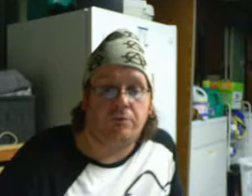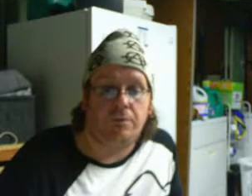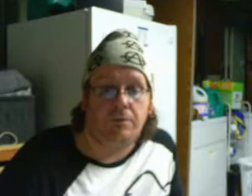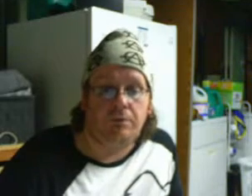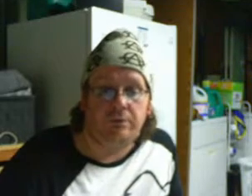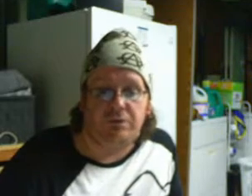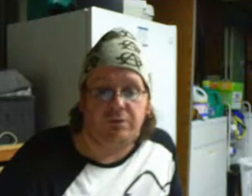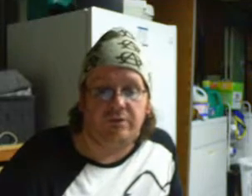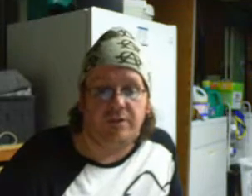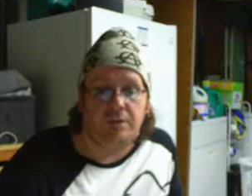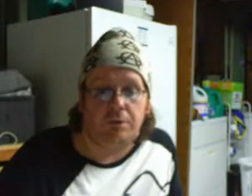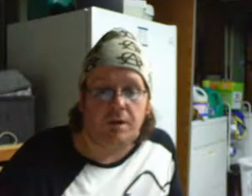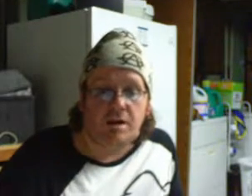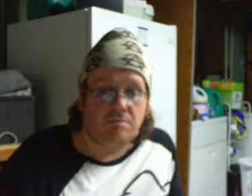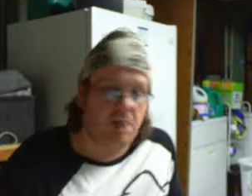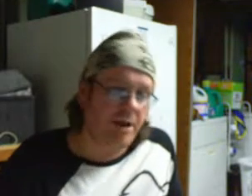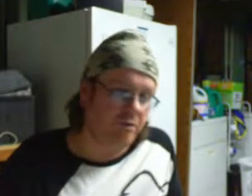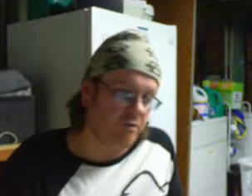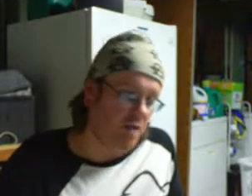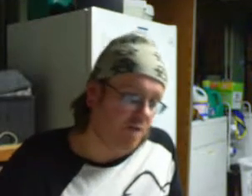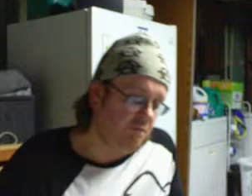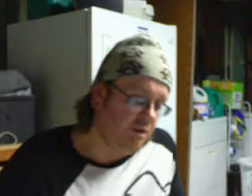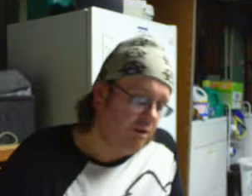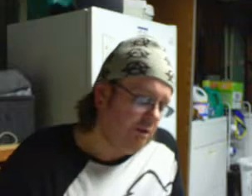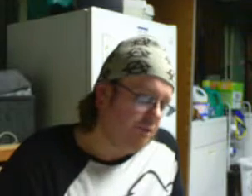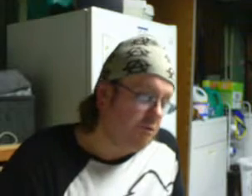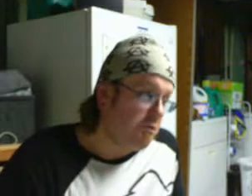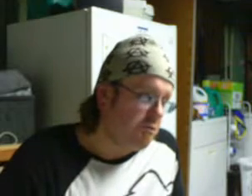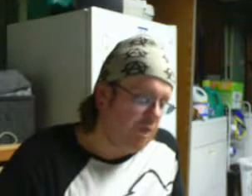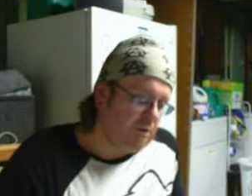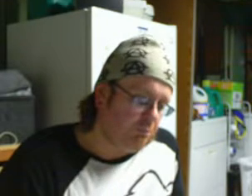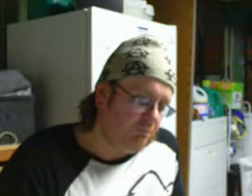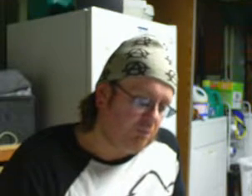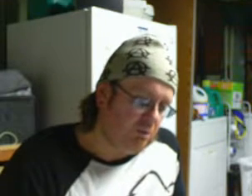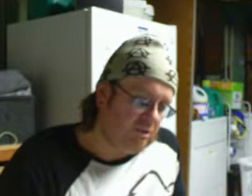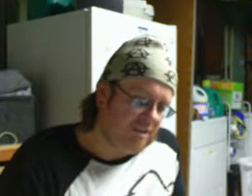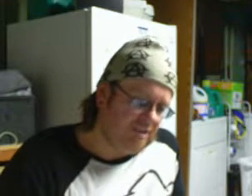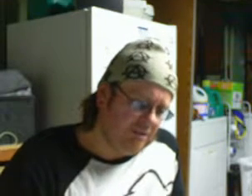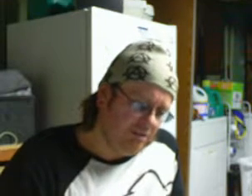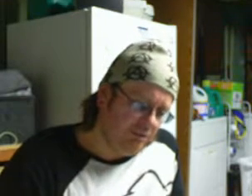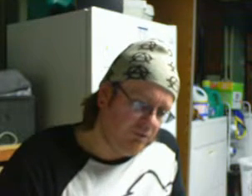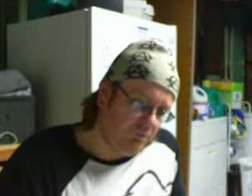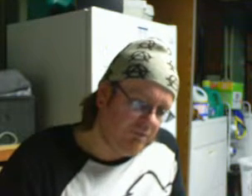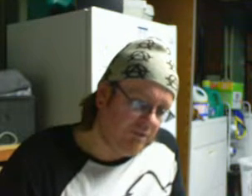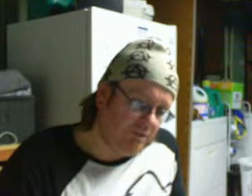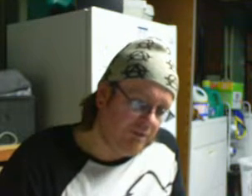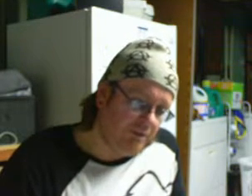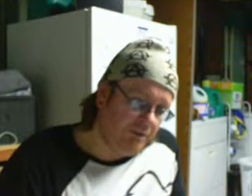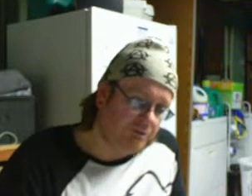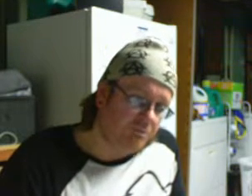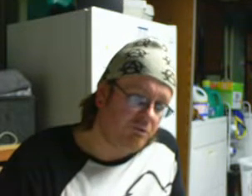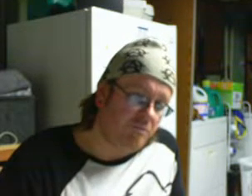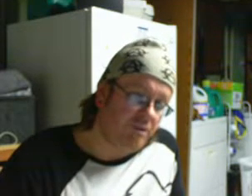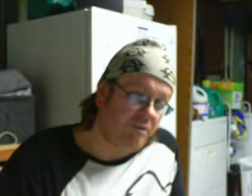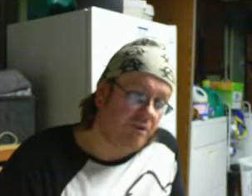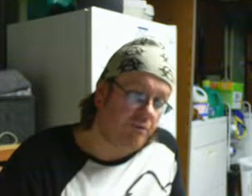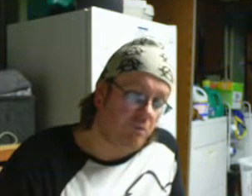Your son is a dead one. Mine is a live one. And so they wrangled before the king. This one says, the king observed, my son is the one